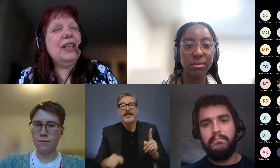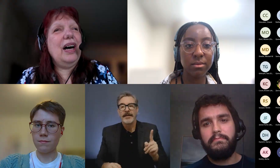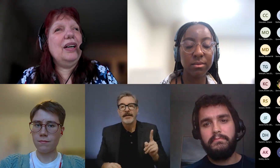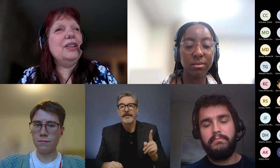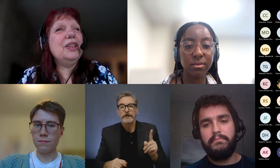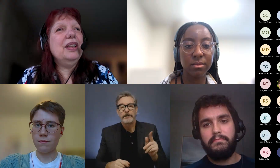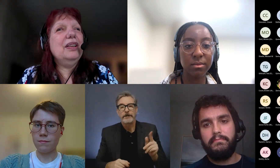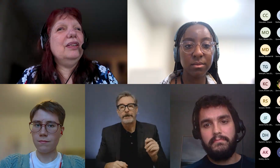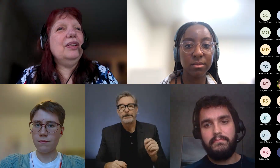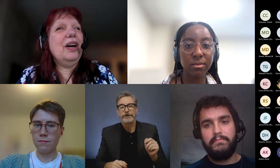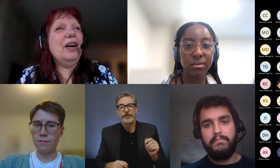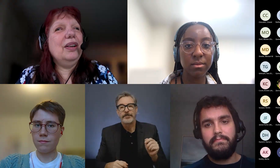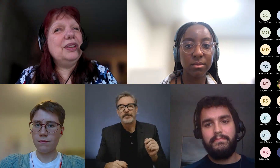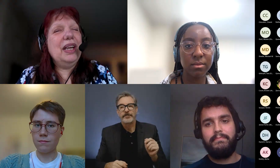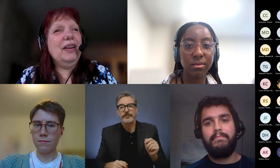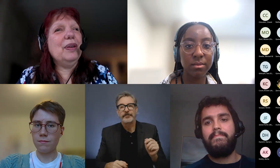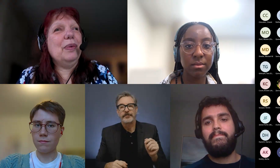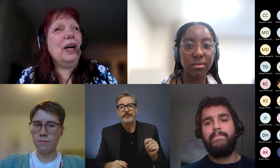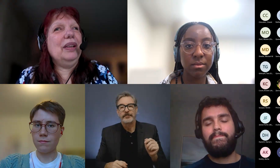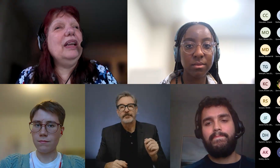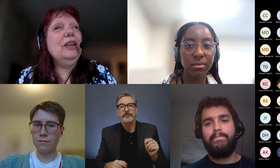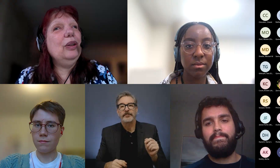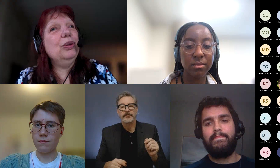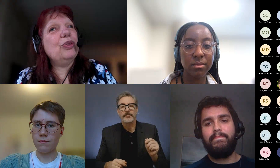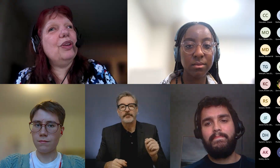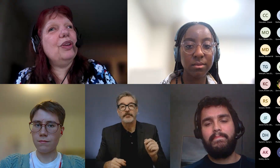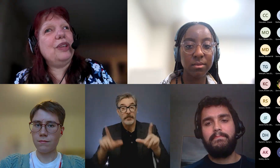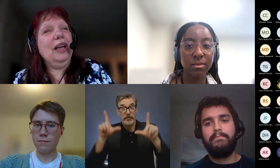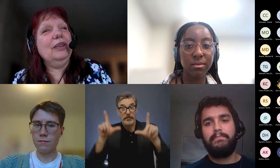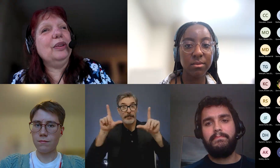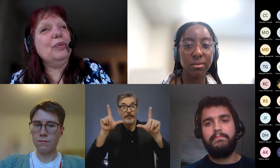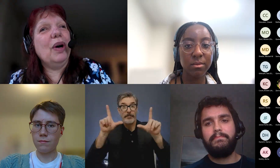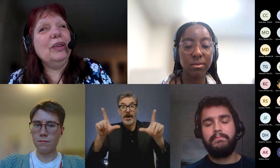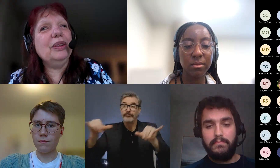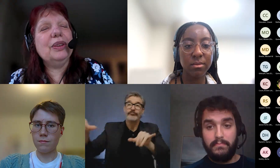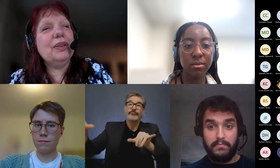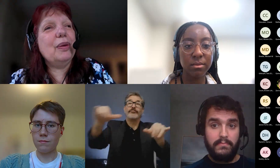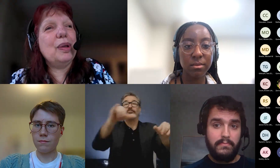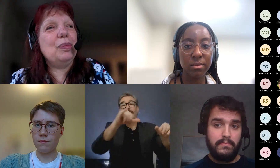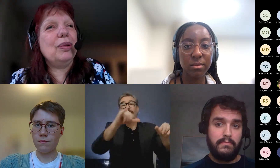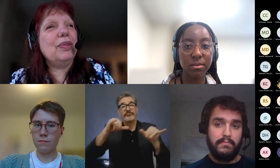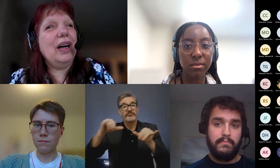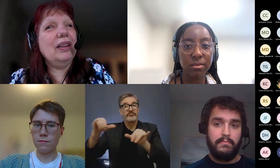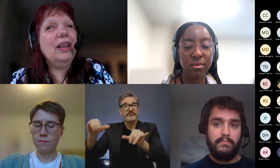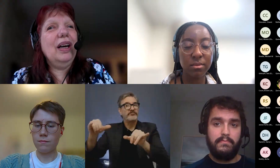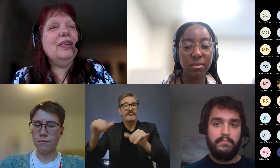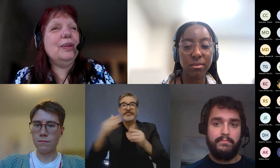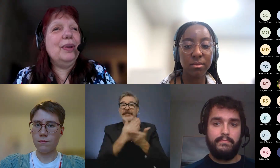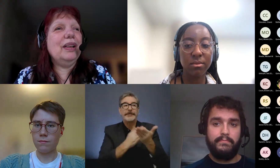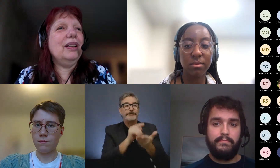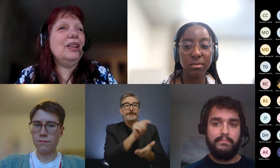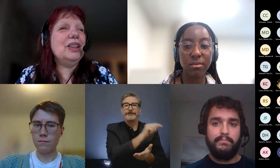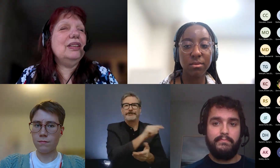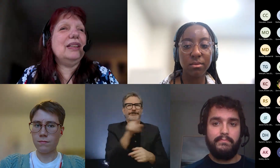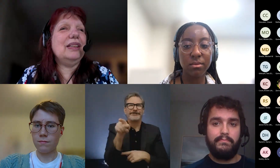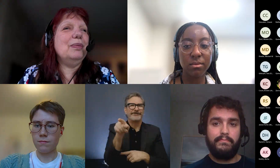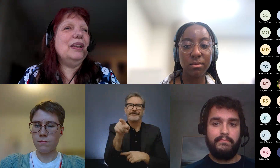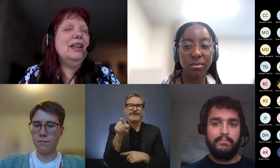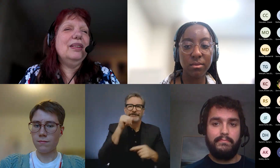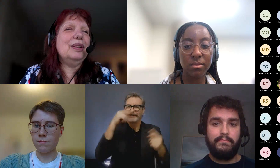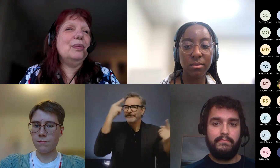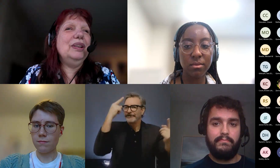recognition that not everyone can use a standard monitor that we provide, and the recognition